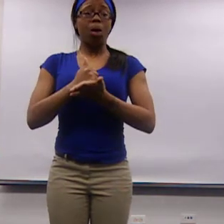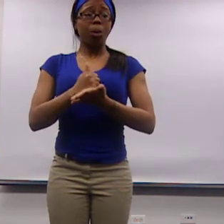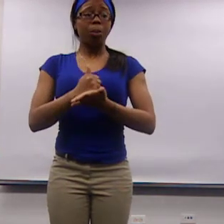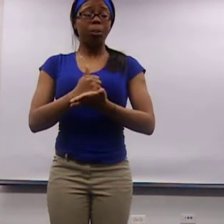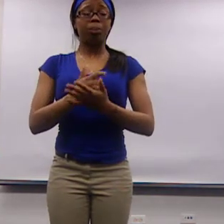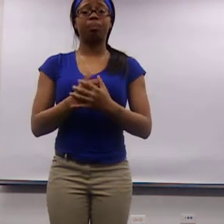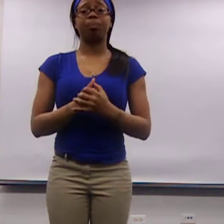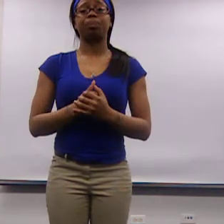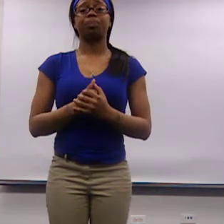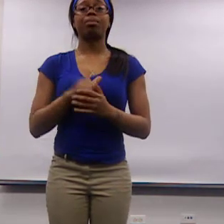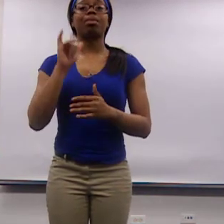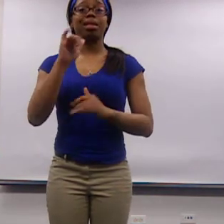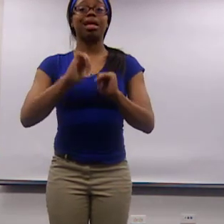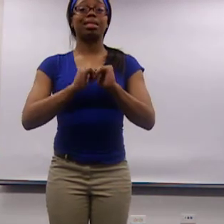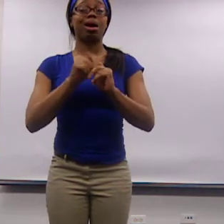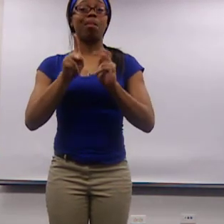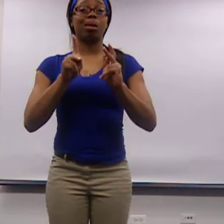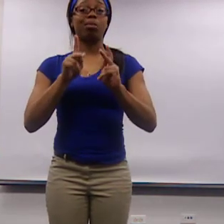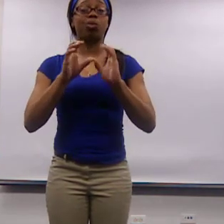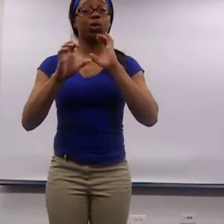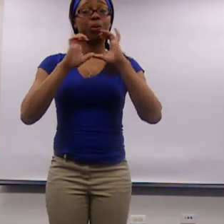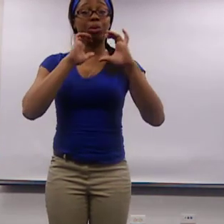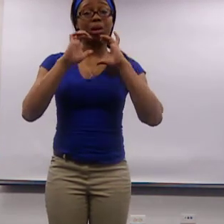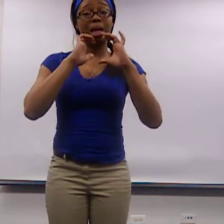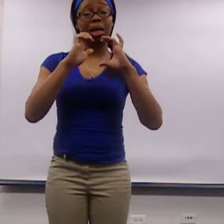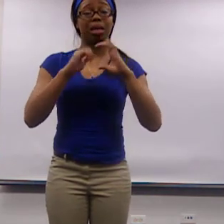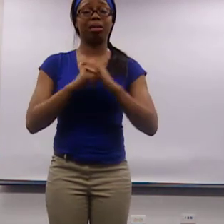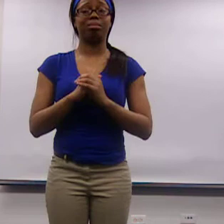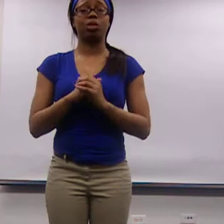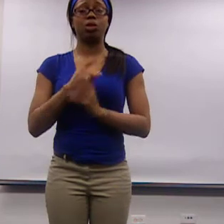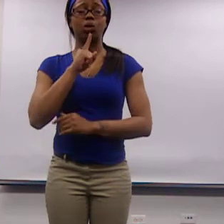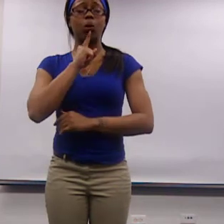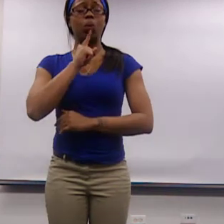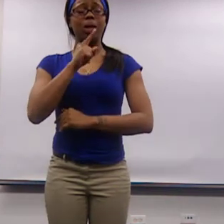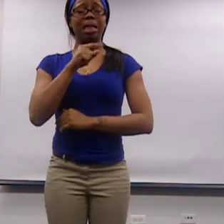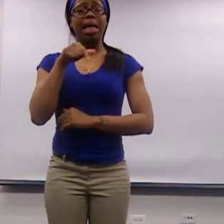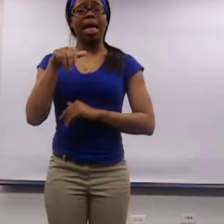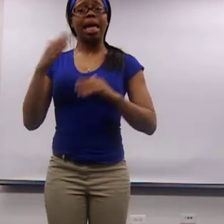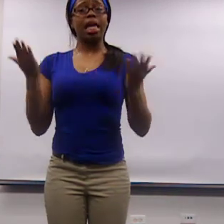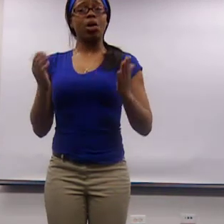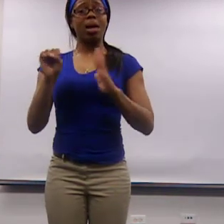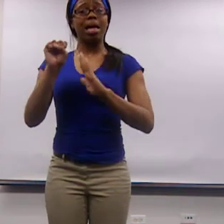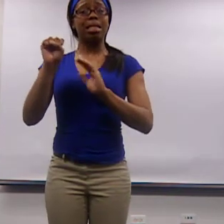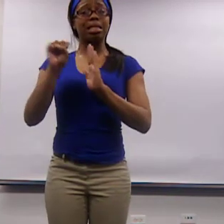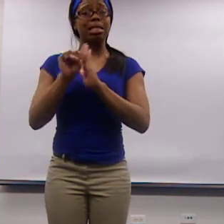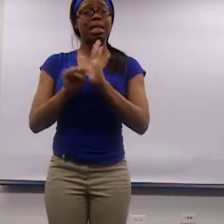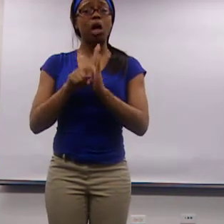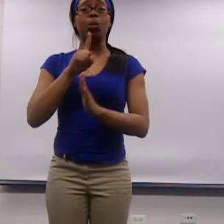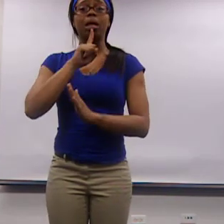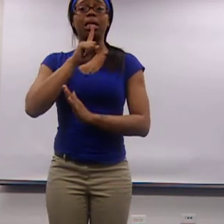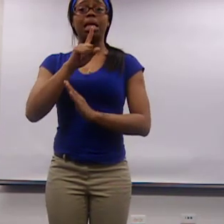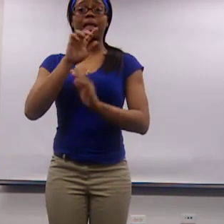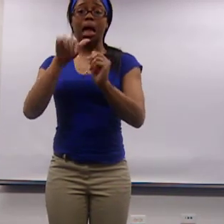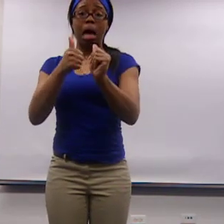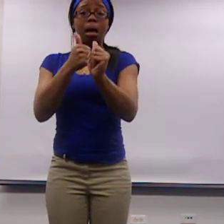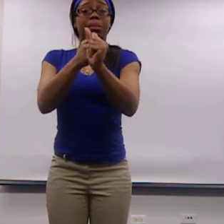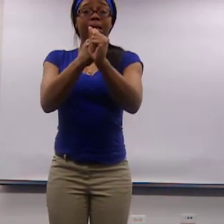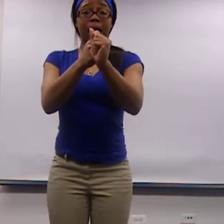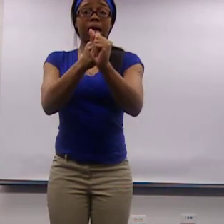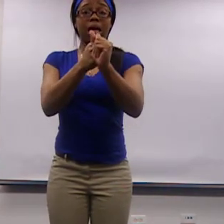So that's how people are communicating. So really, here in the States, we really need to get up to par with our system because we're living in the Stone